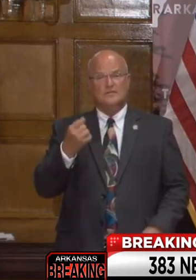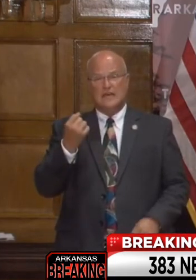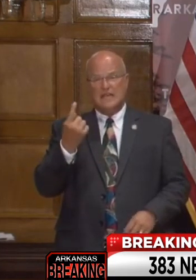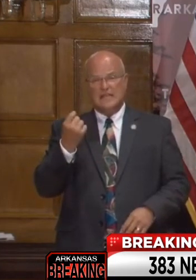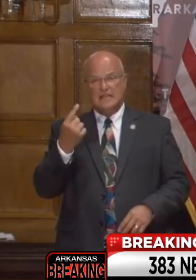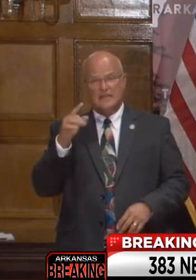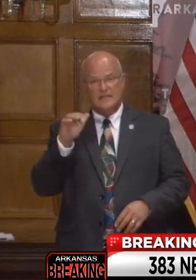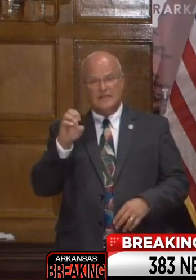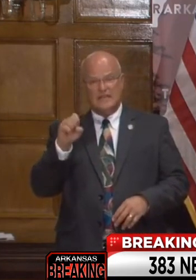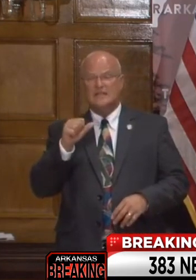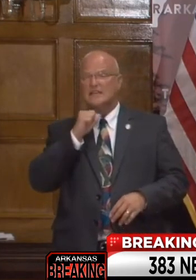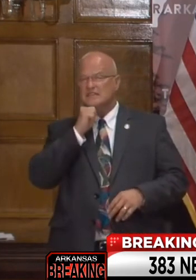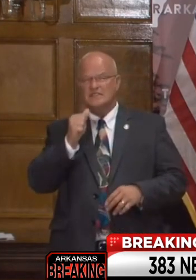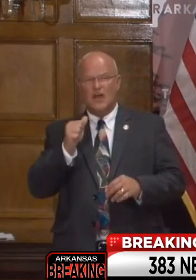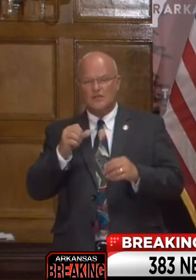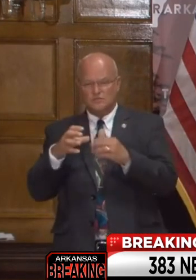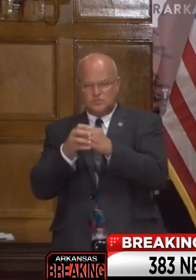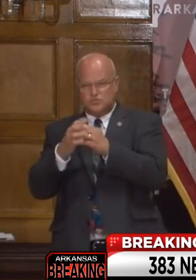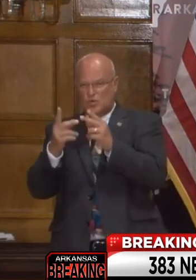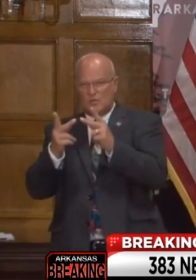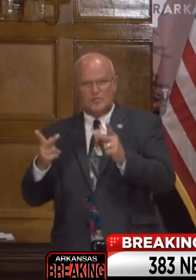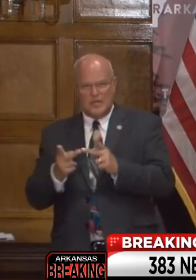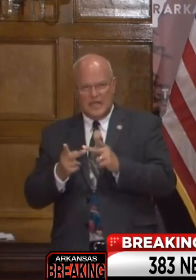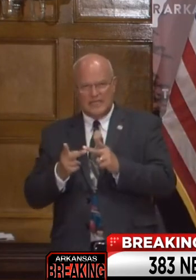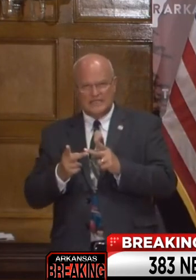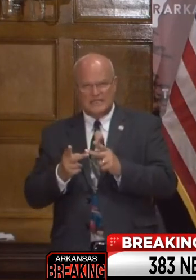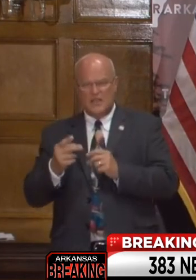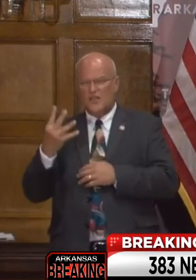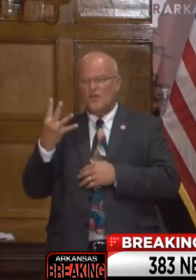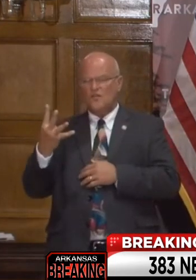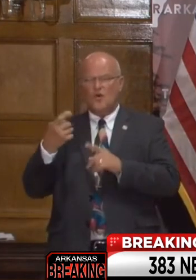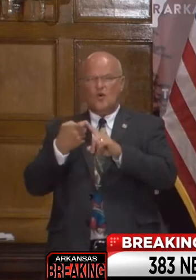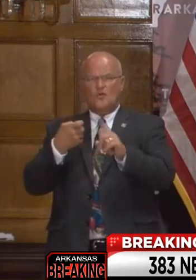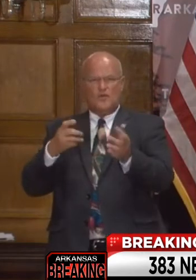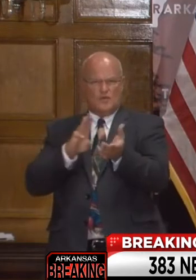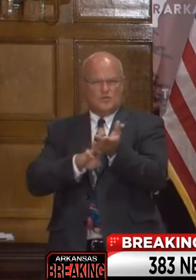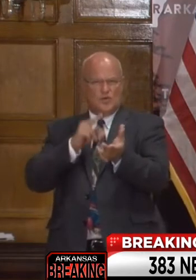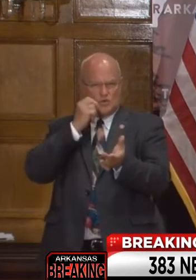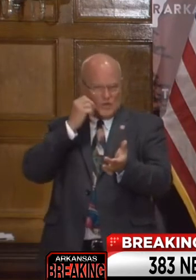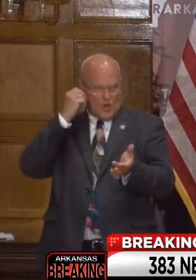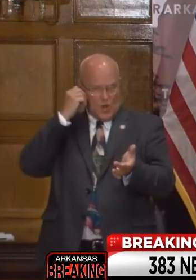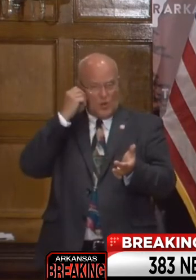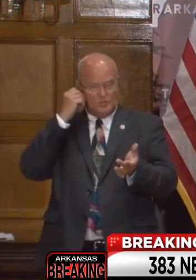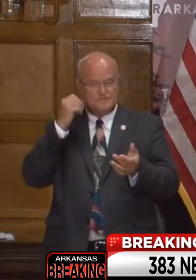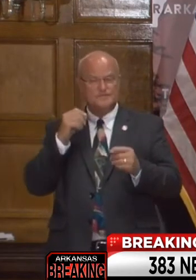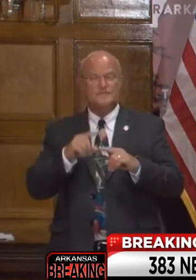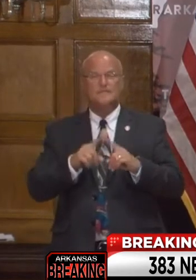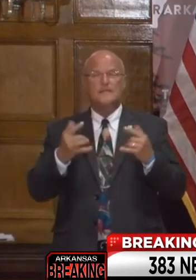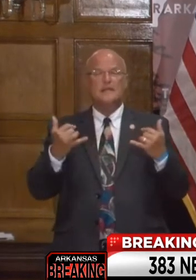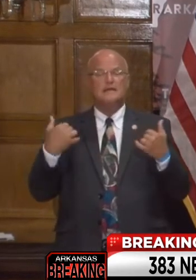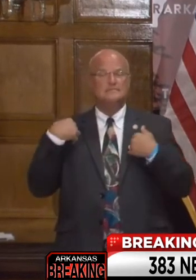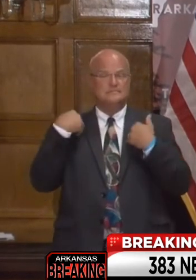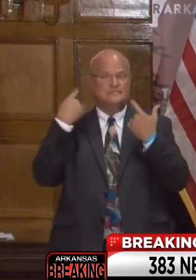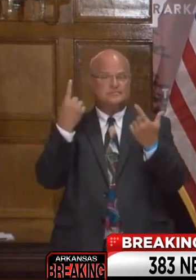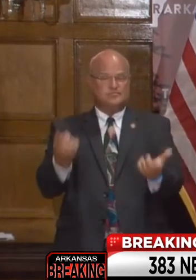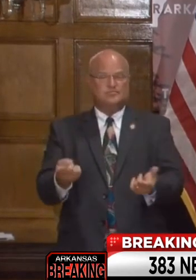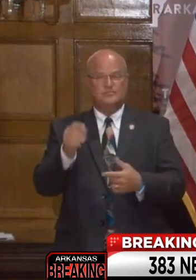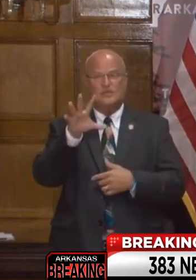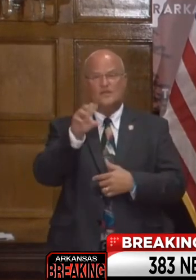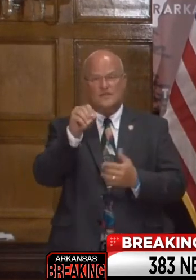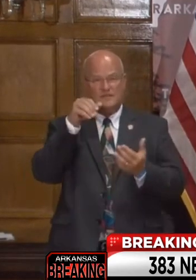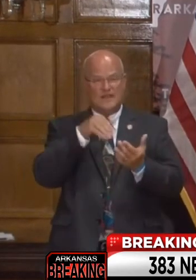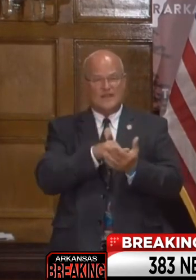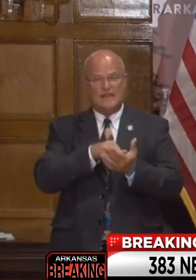11 cases were not clustered. There were 4 cases from nursing homes. To date, we have